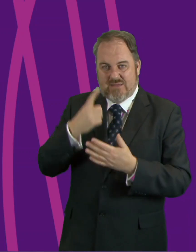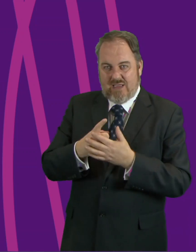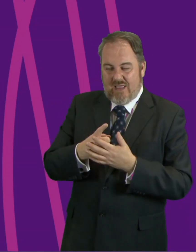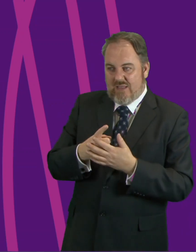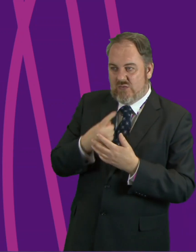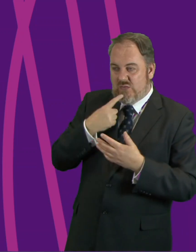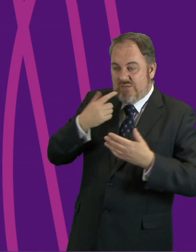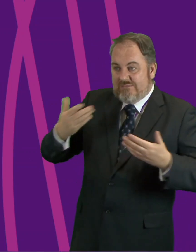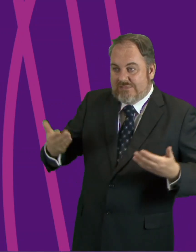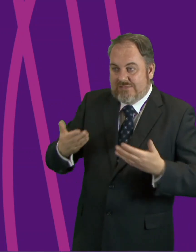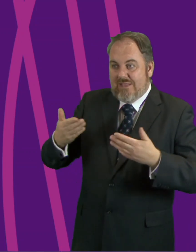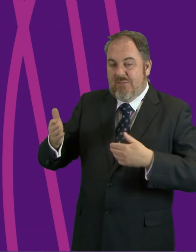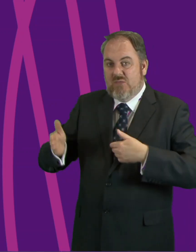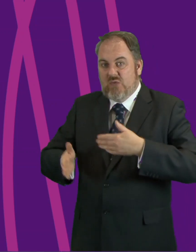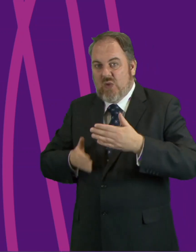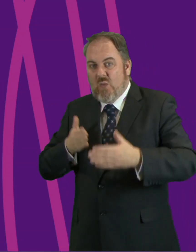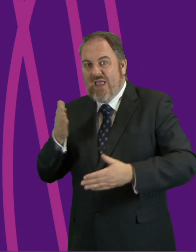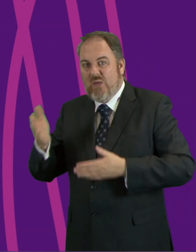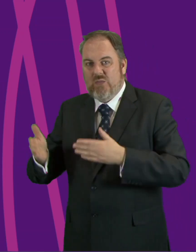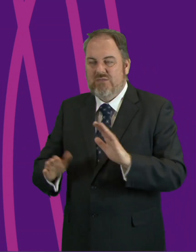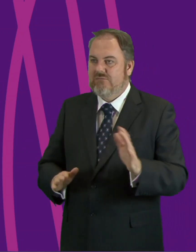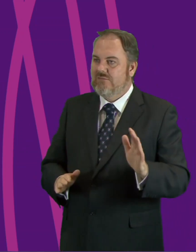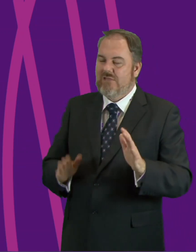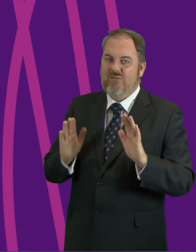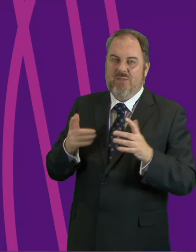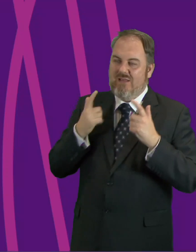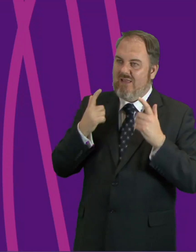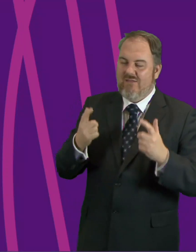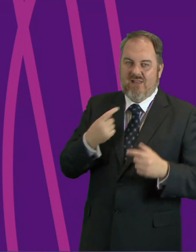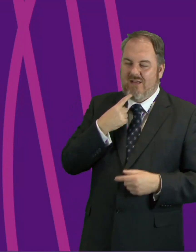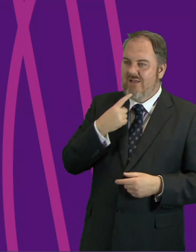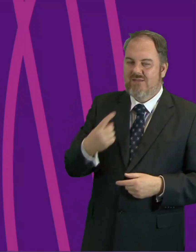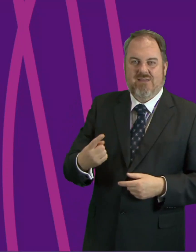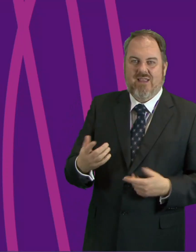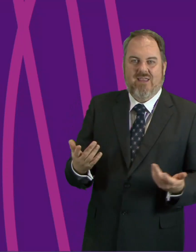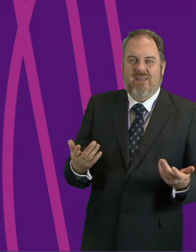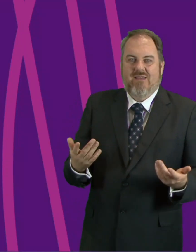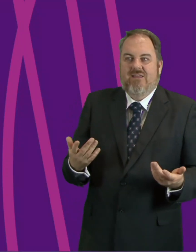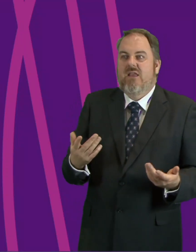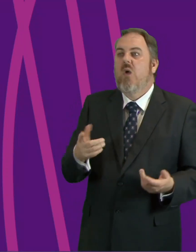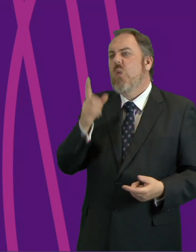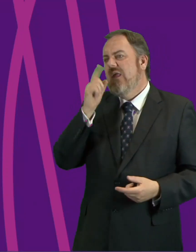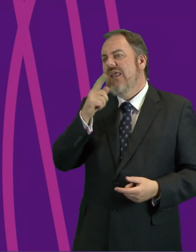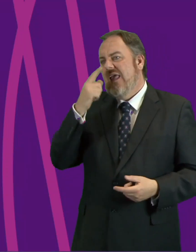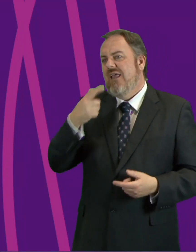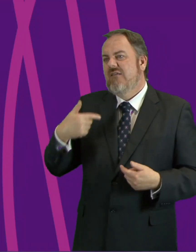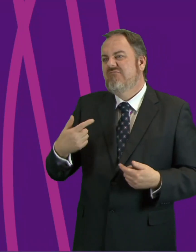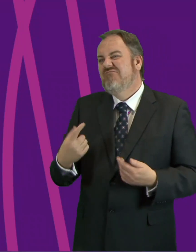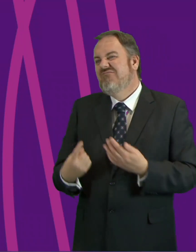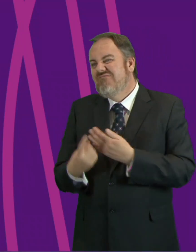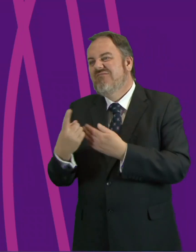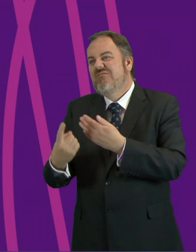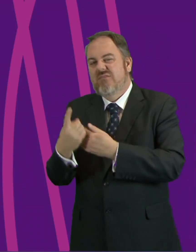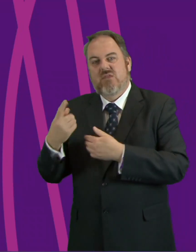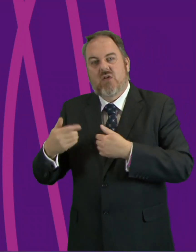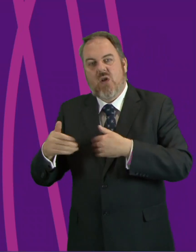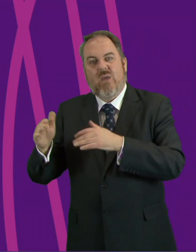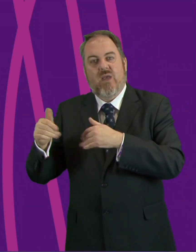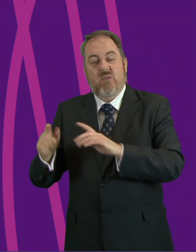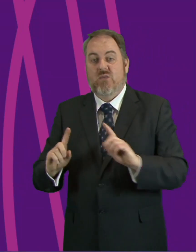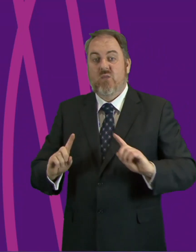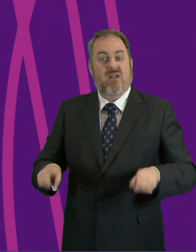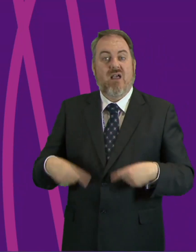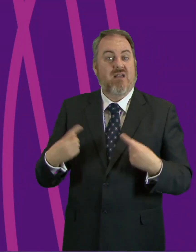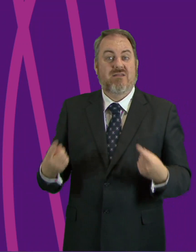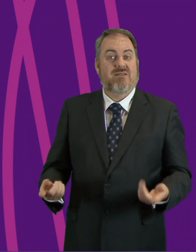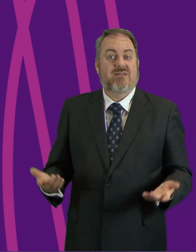advised and driven, which is why I want to be cautious today about raising expectations about what might be possible. But of course we will continue